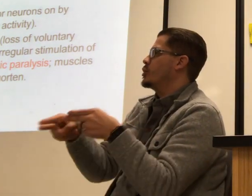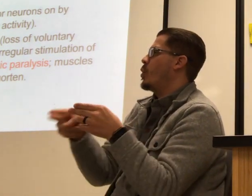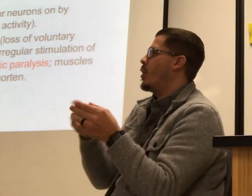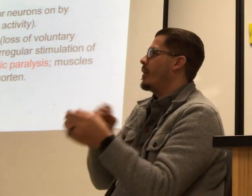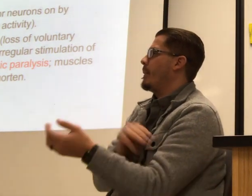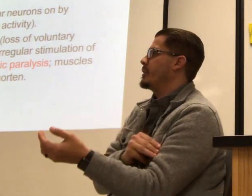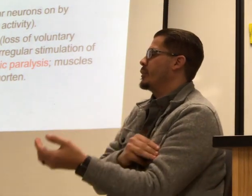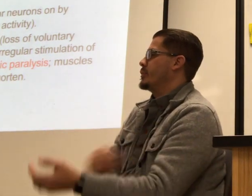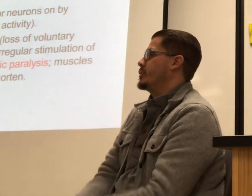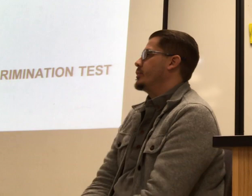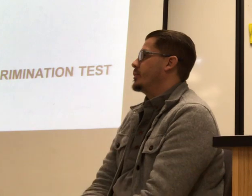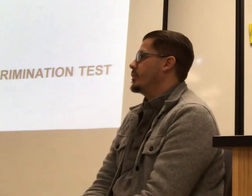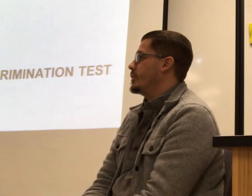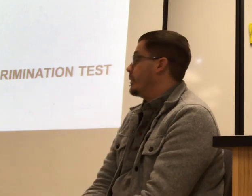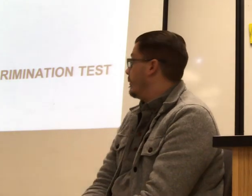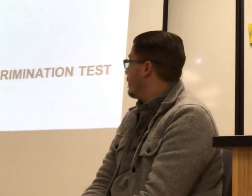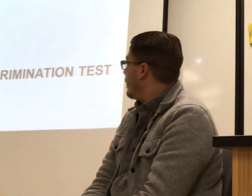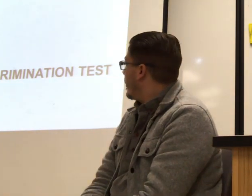Okay.